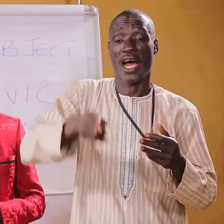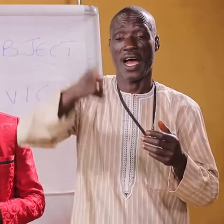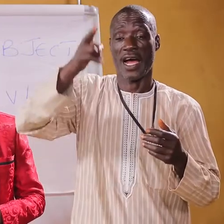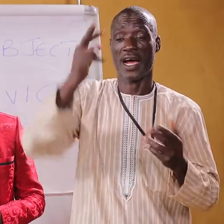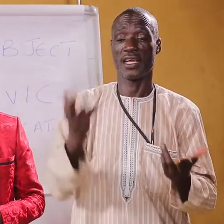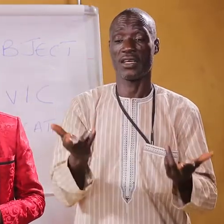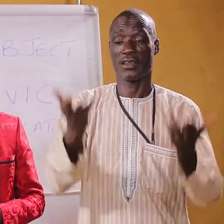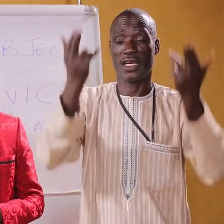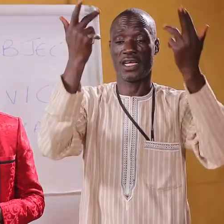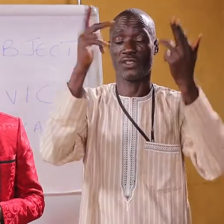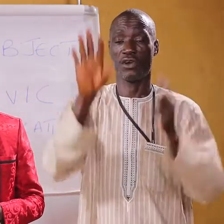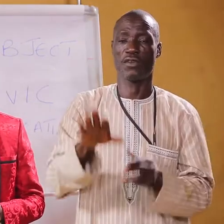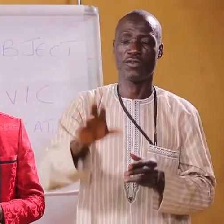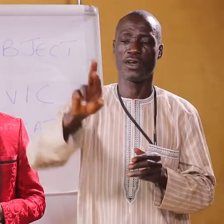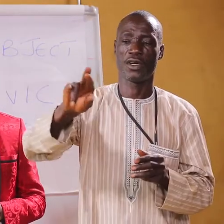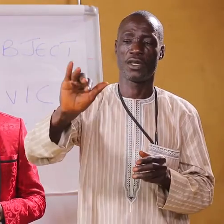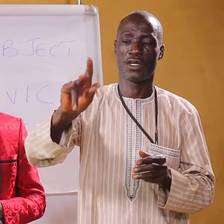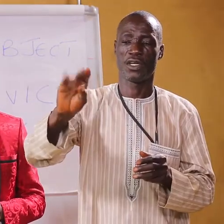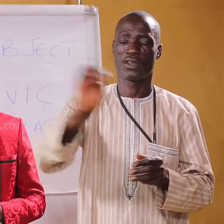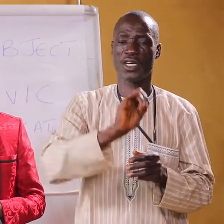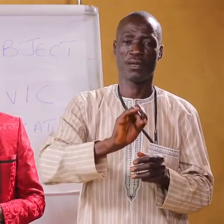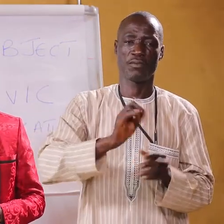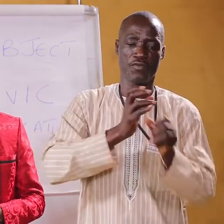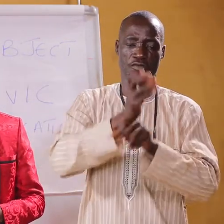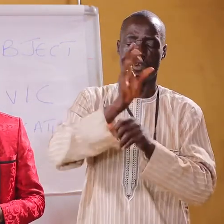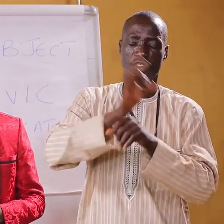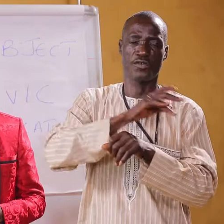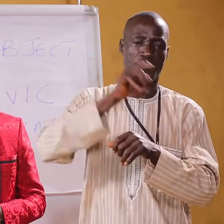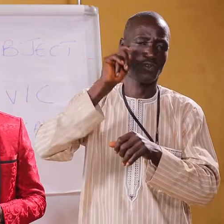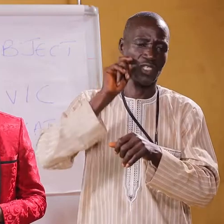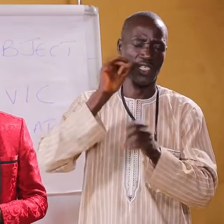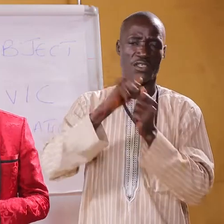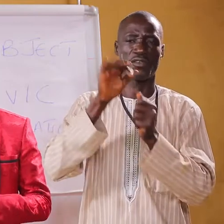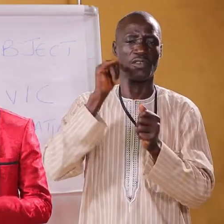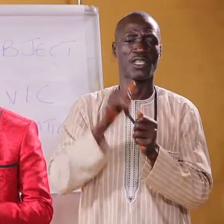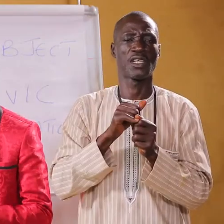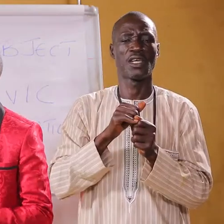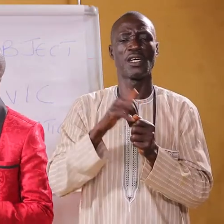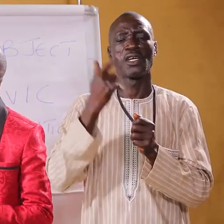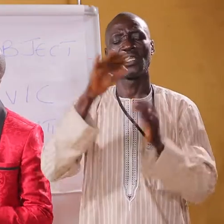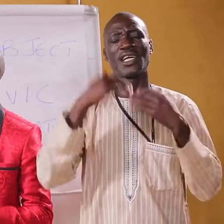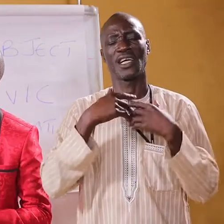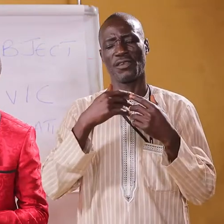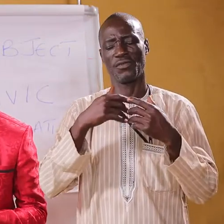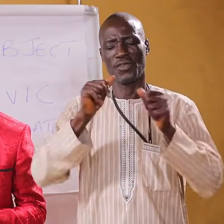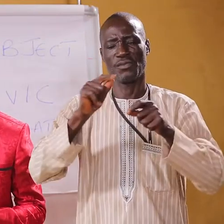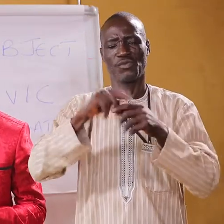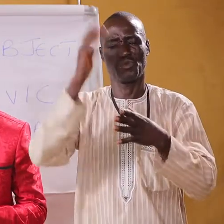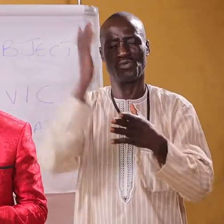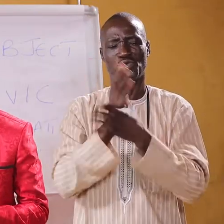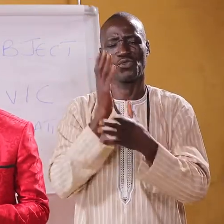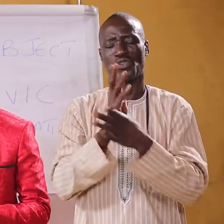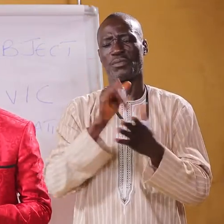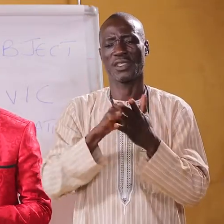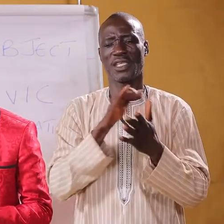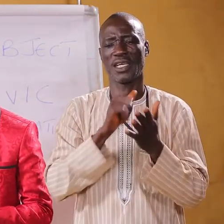have CSOs that have been able to condemn such acts. And the founder of this particular CSO